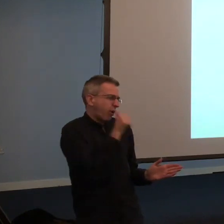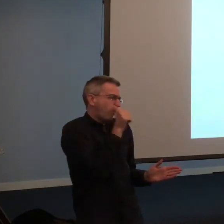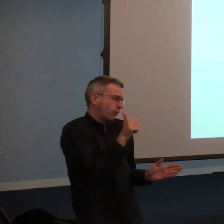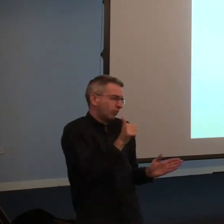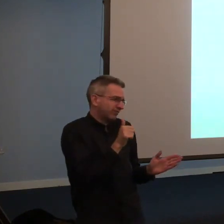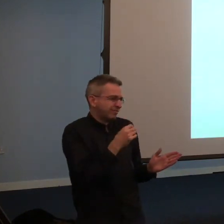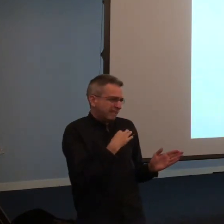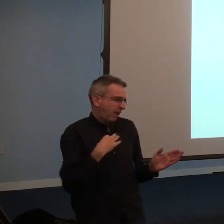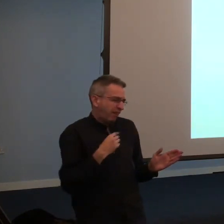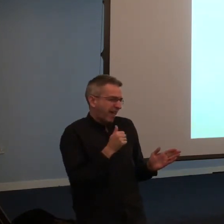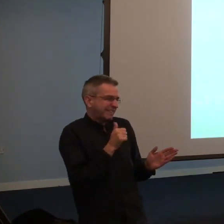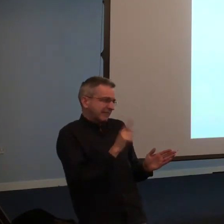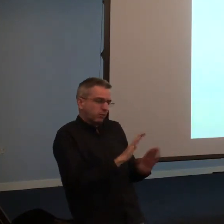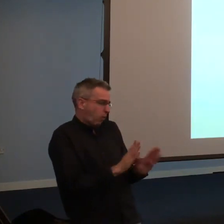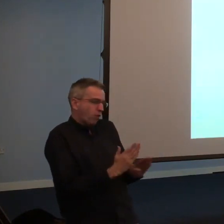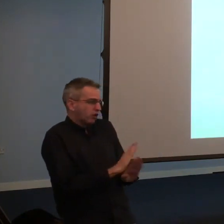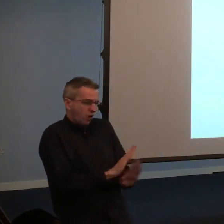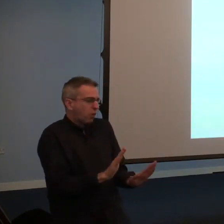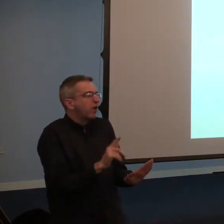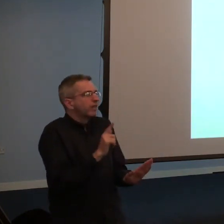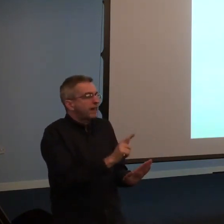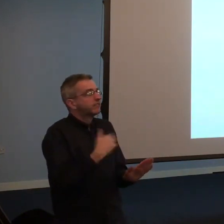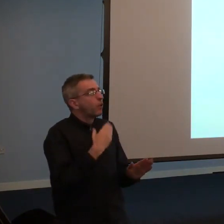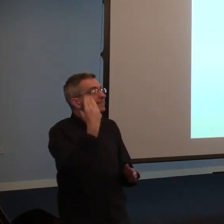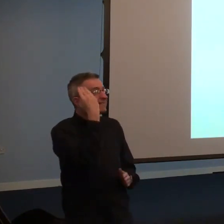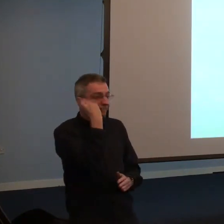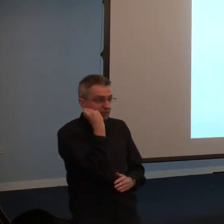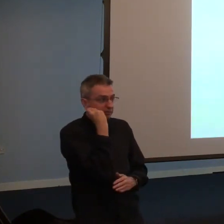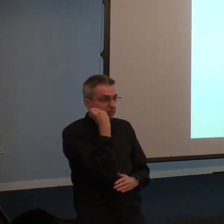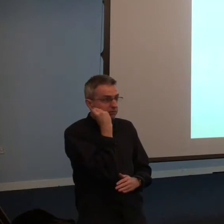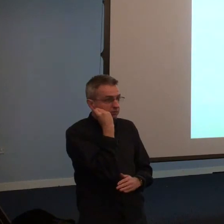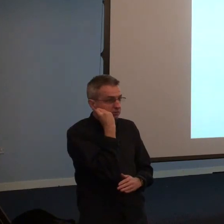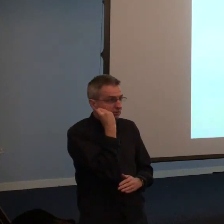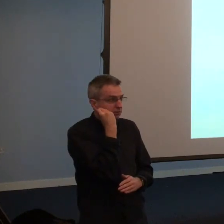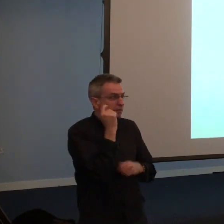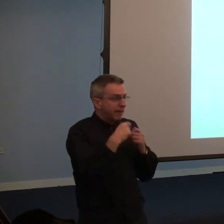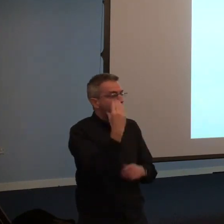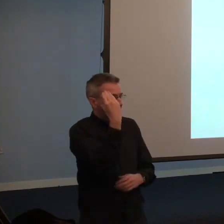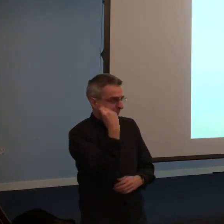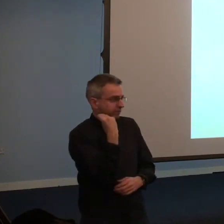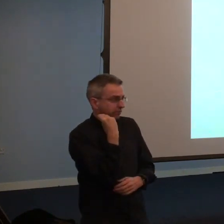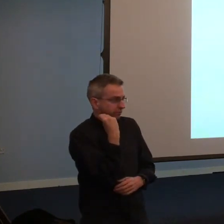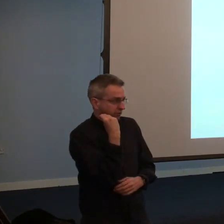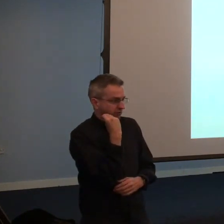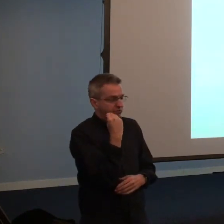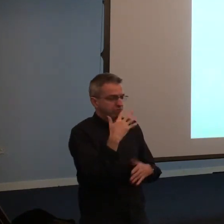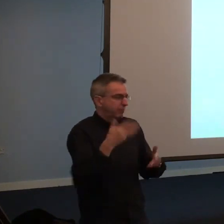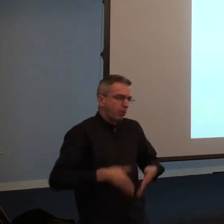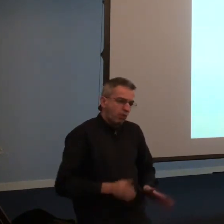deaf, because the medical, they know that it won't work on people who are born deaf. But this is for people who have been deafened. So become deafened